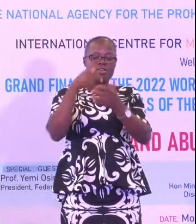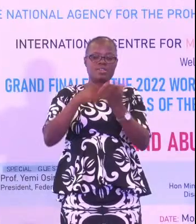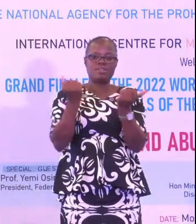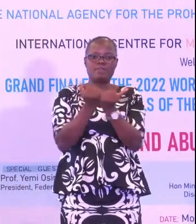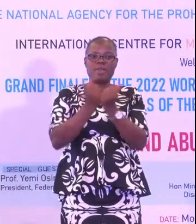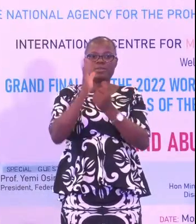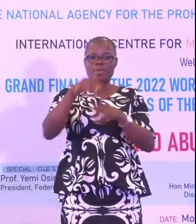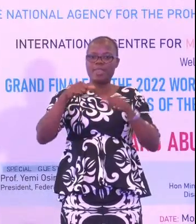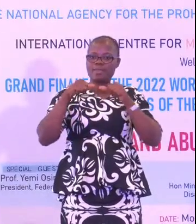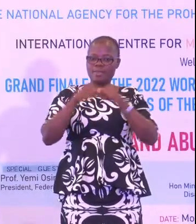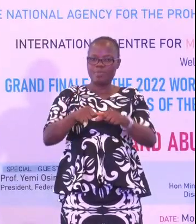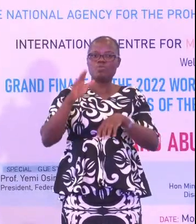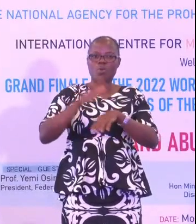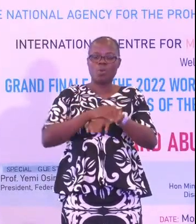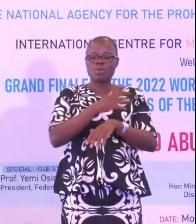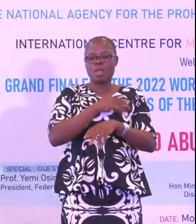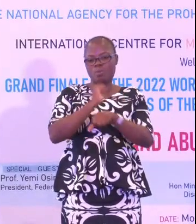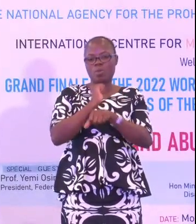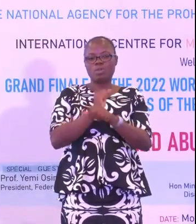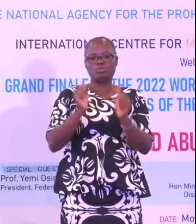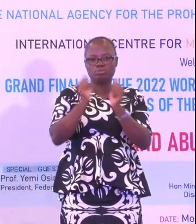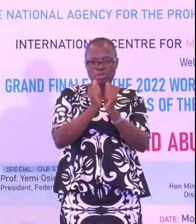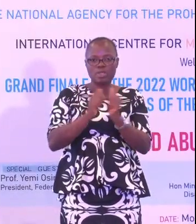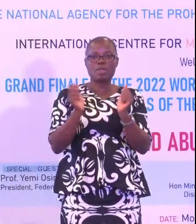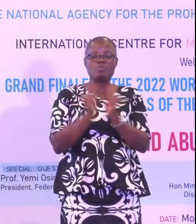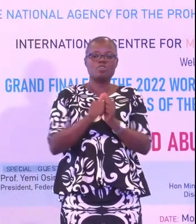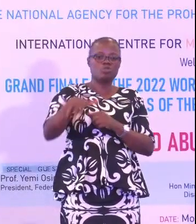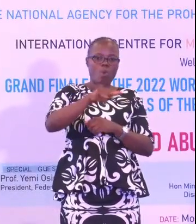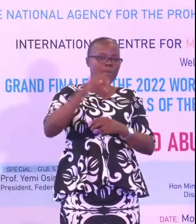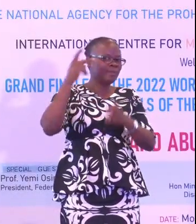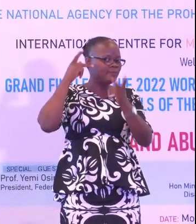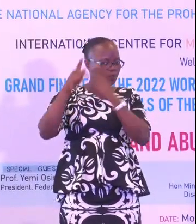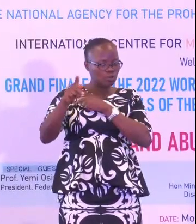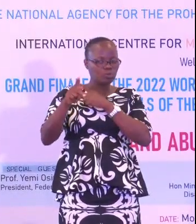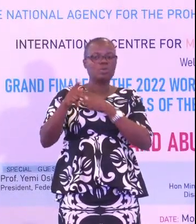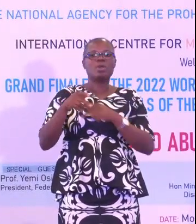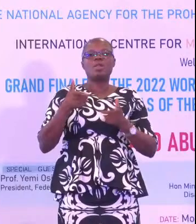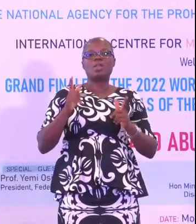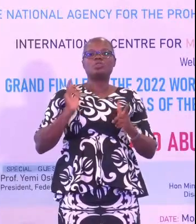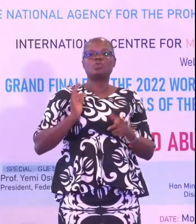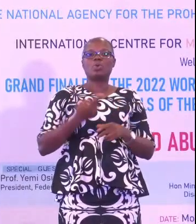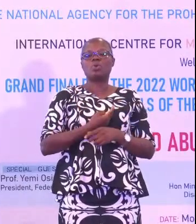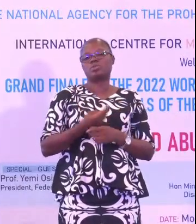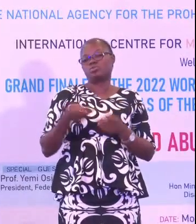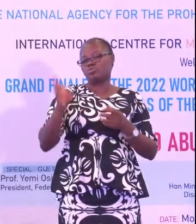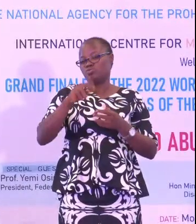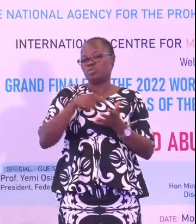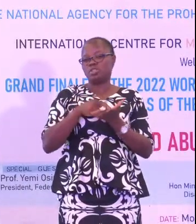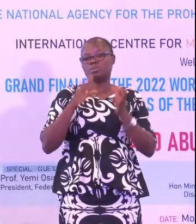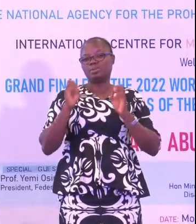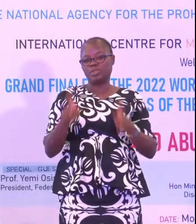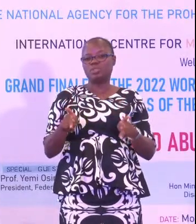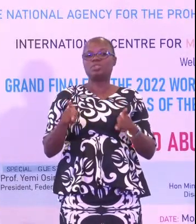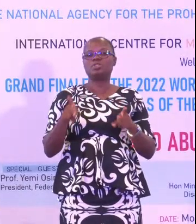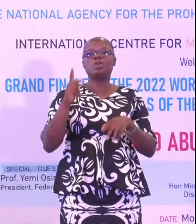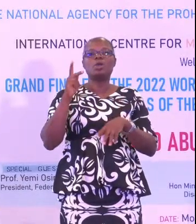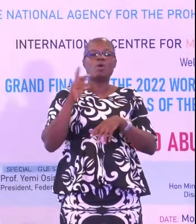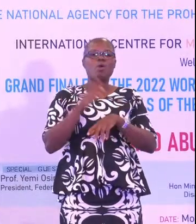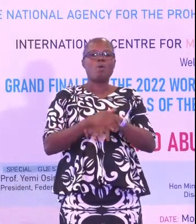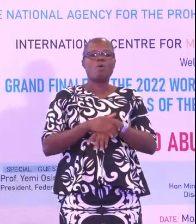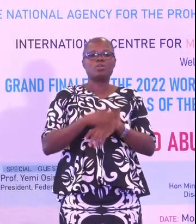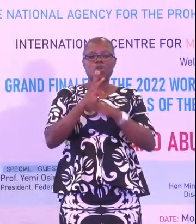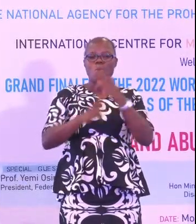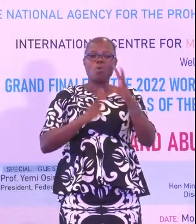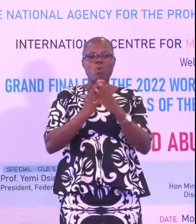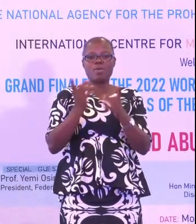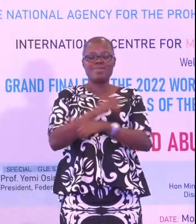the pressure and working together with a common vision. Let us take this opportunity on the World Day